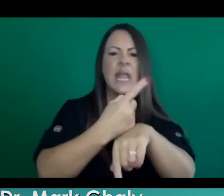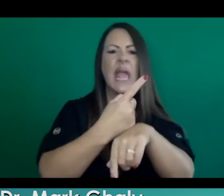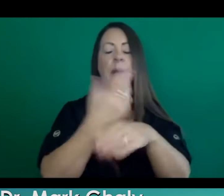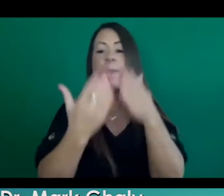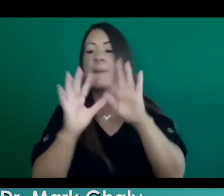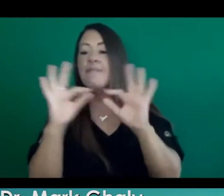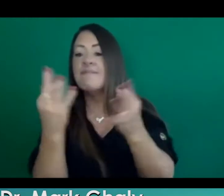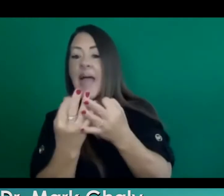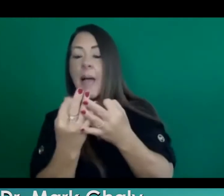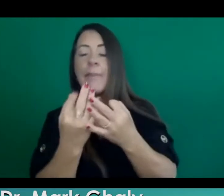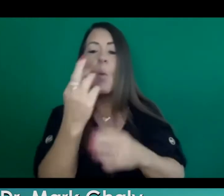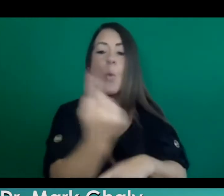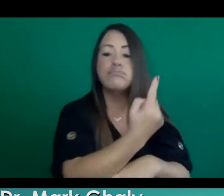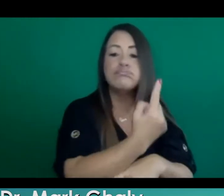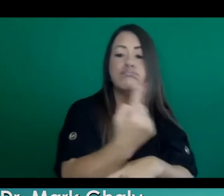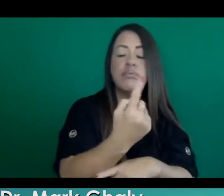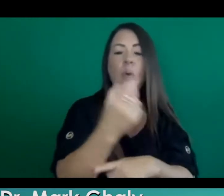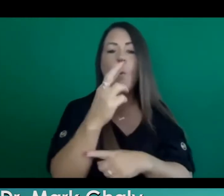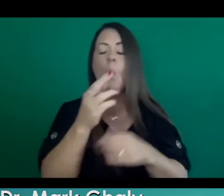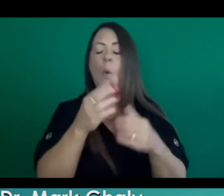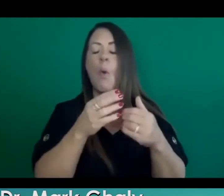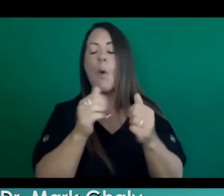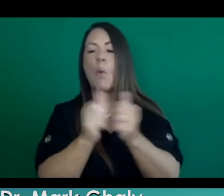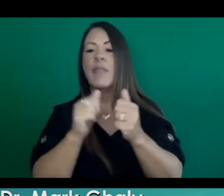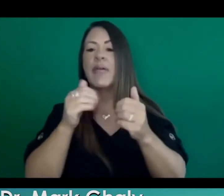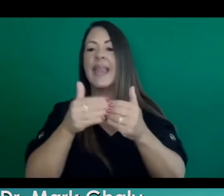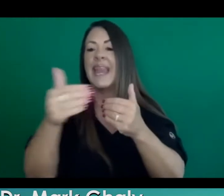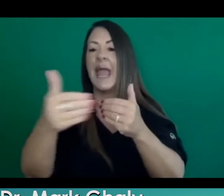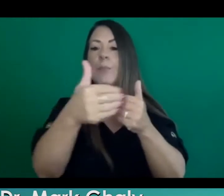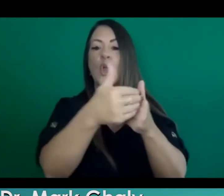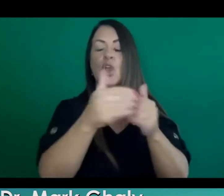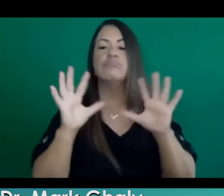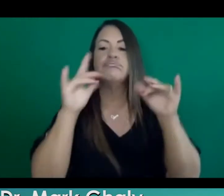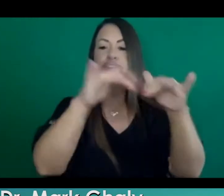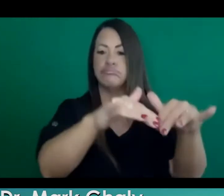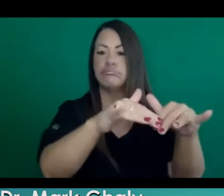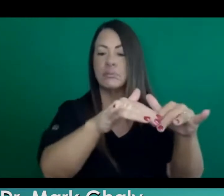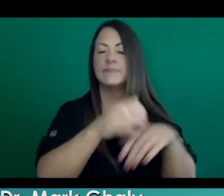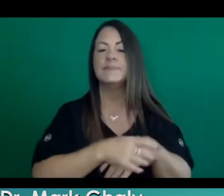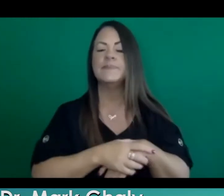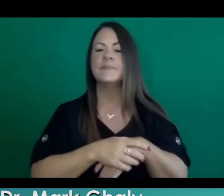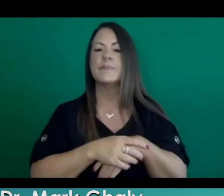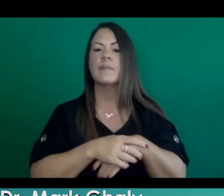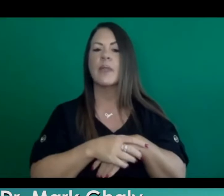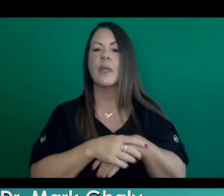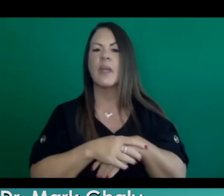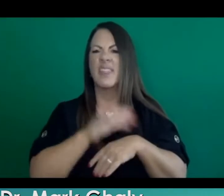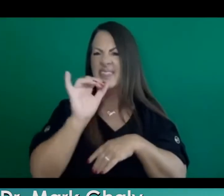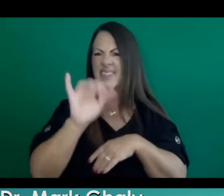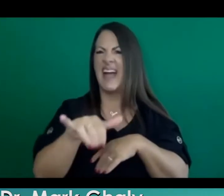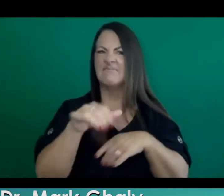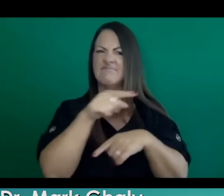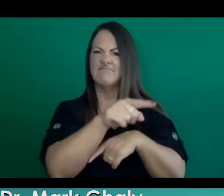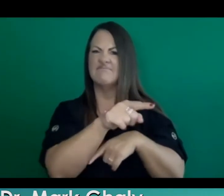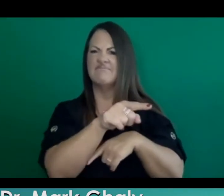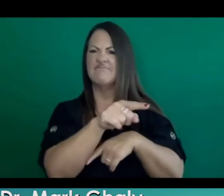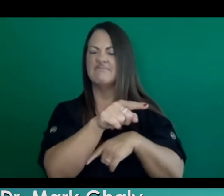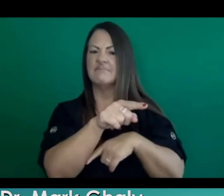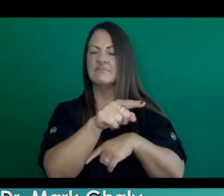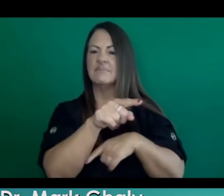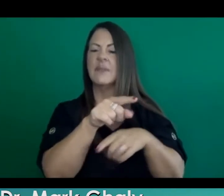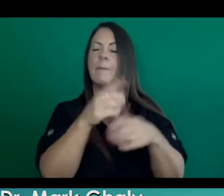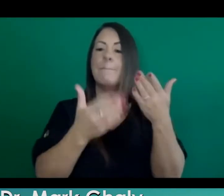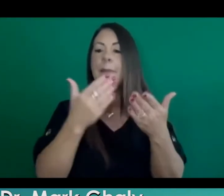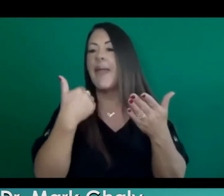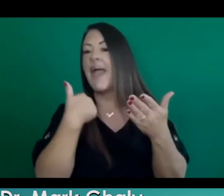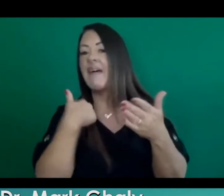near neighbors, near people who've also been evacuated. And in the past, that is cot lined up next to cot, maybe